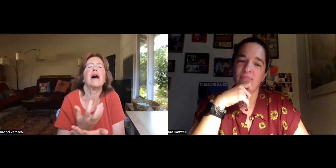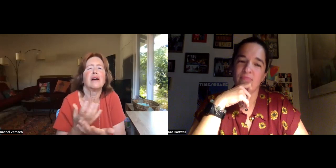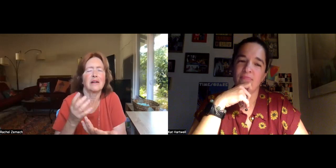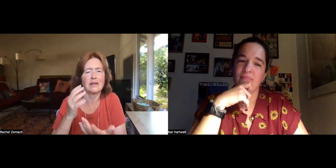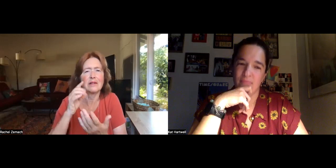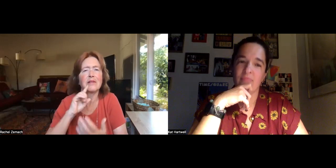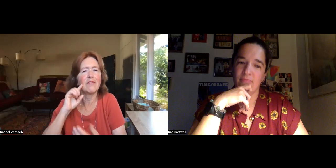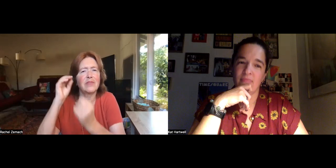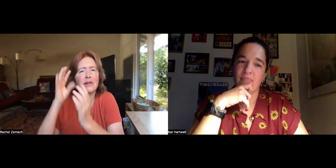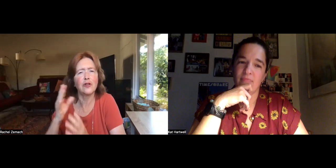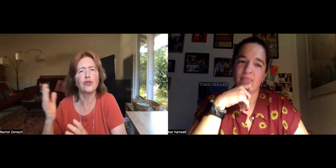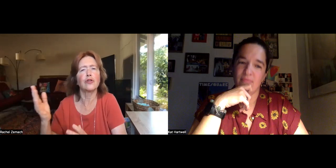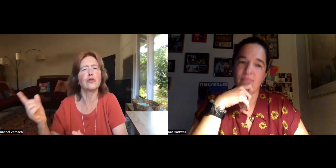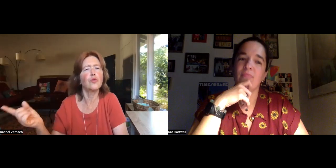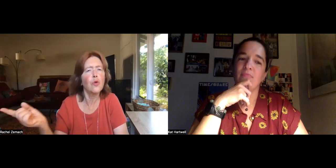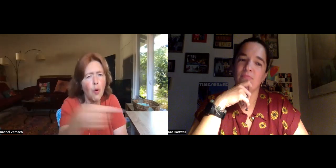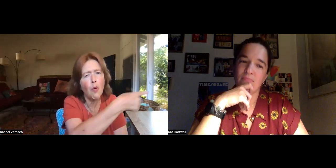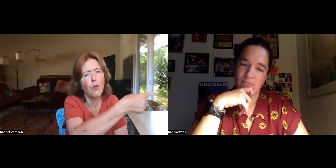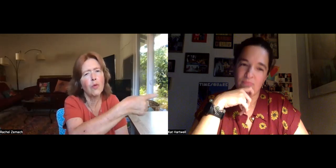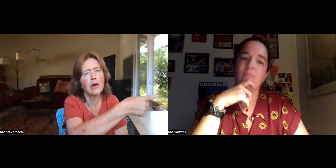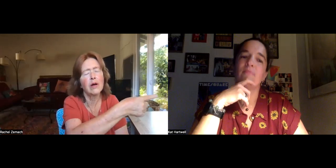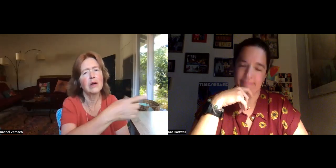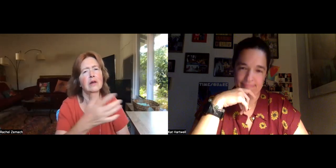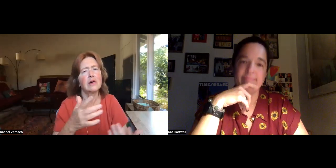beg that teacher to go